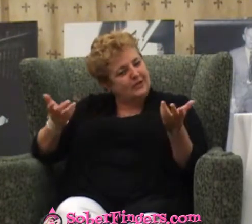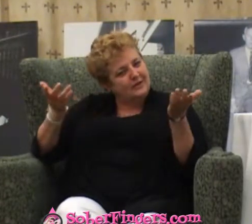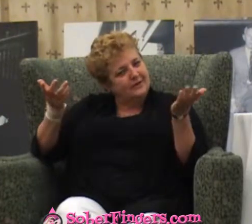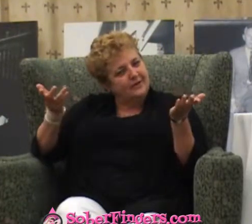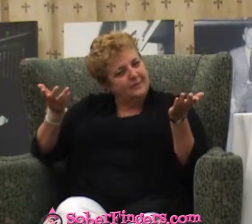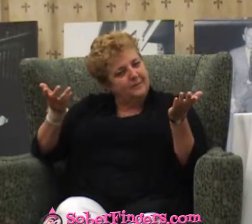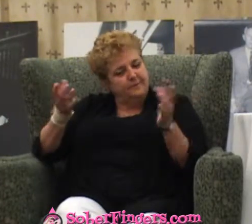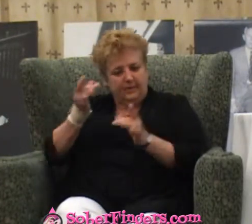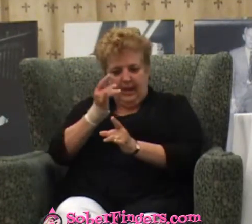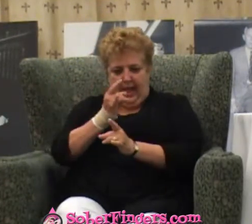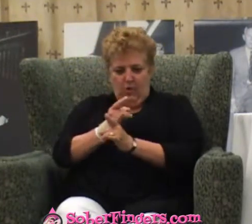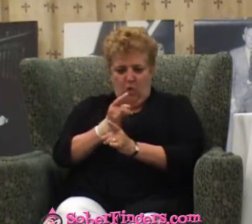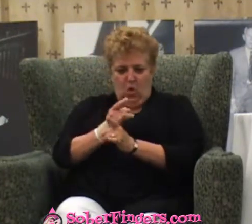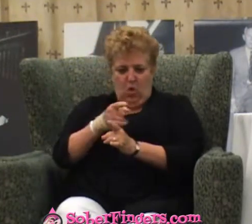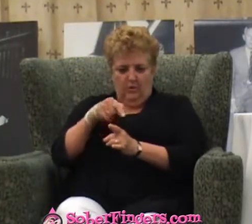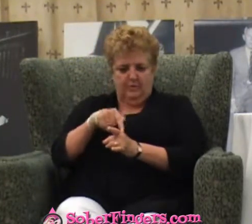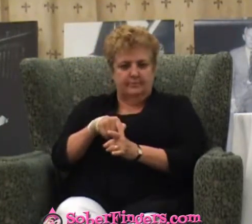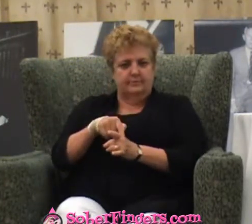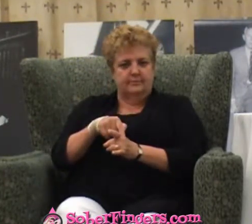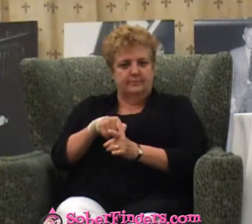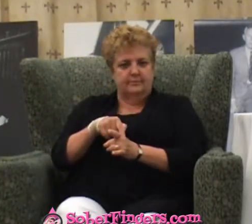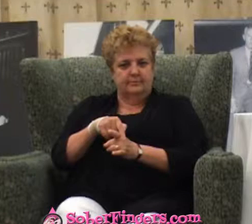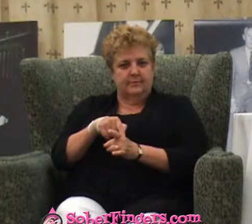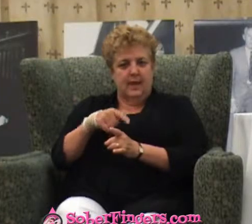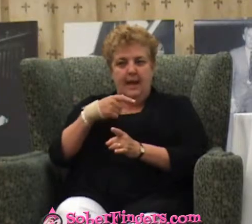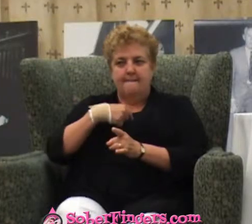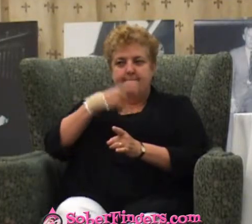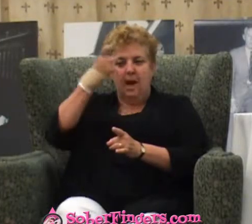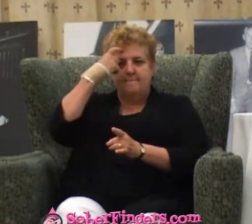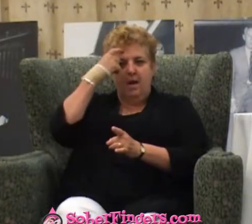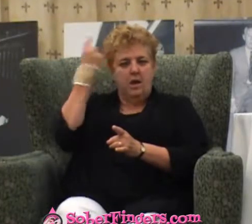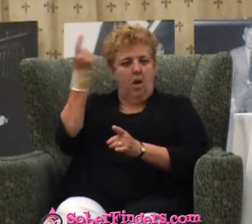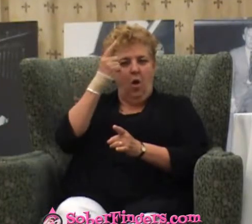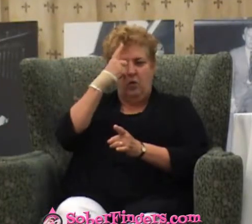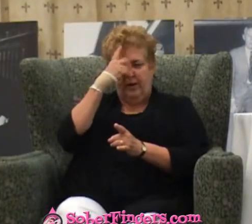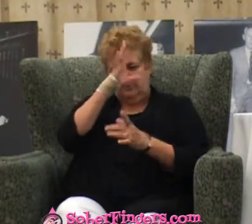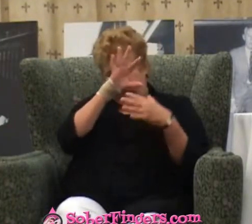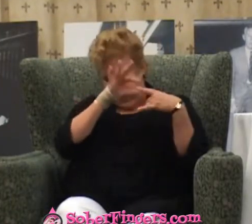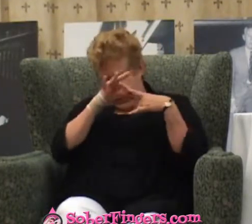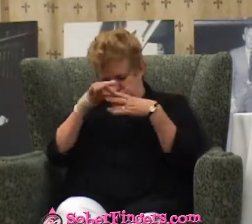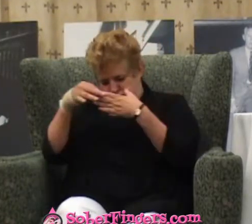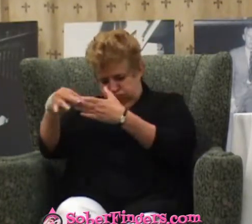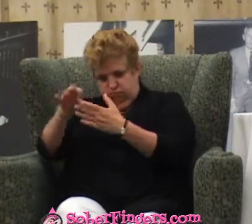Alcohol. My mind always takes me back to drinking.